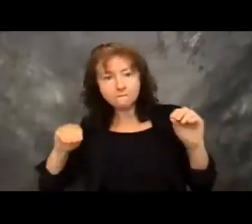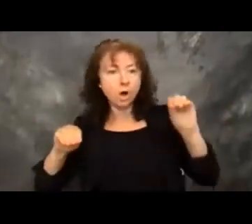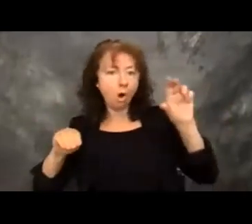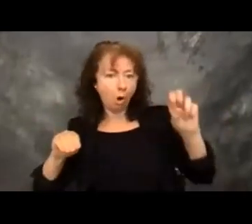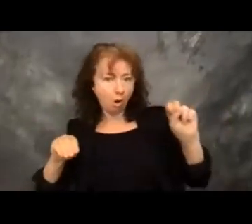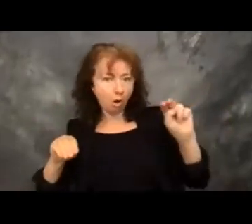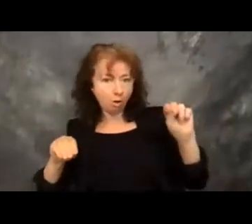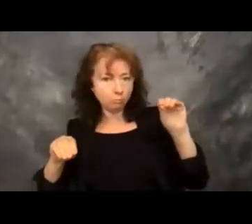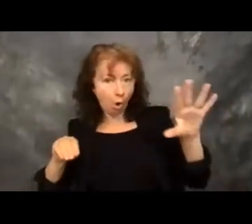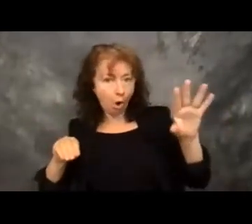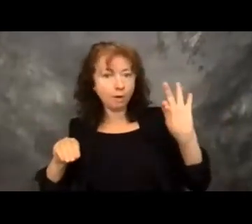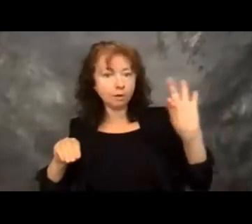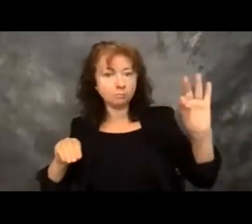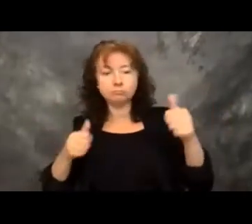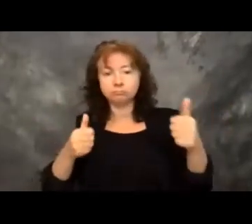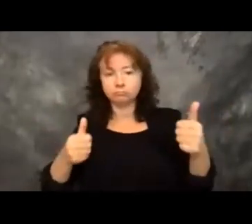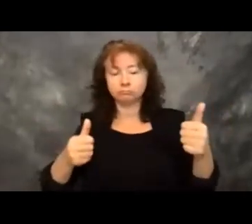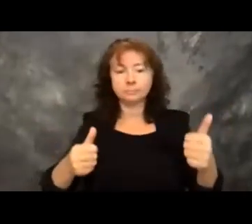Sign Language interpretation.